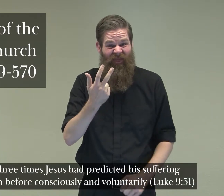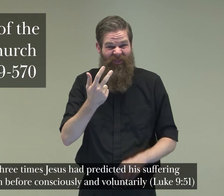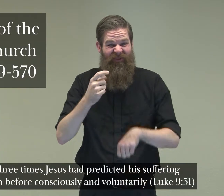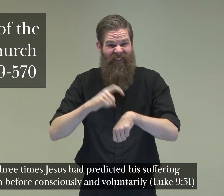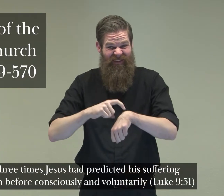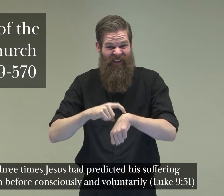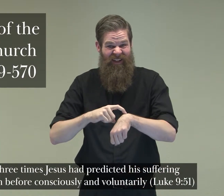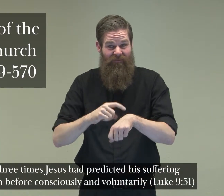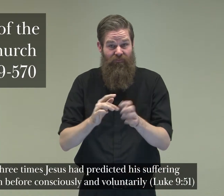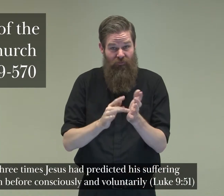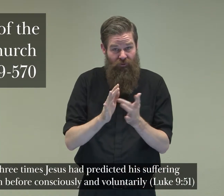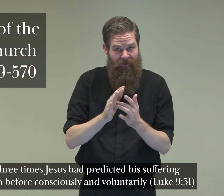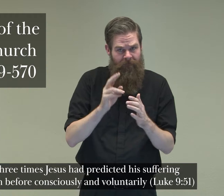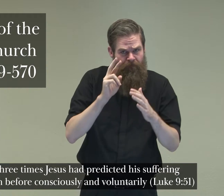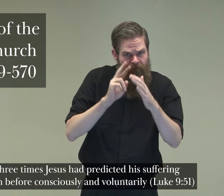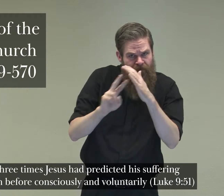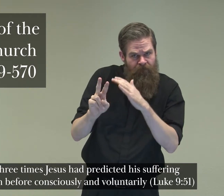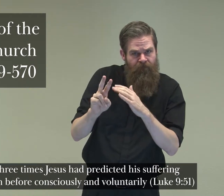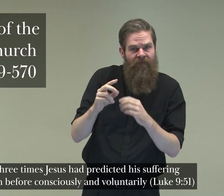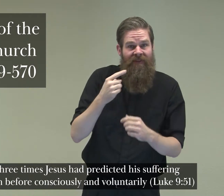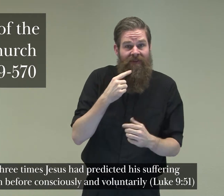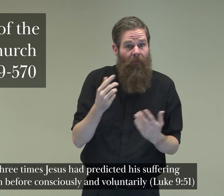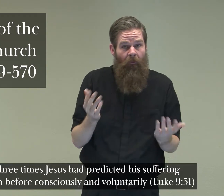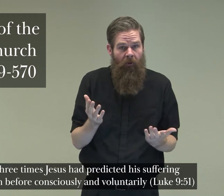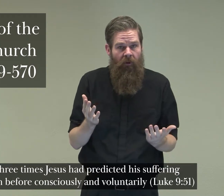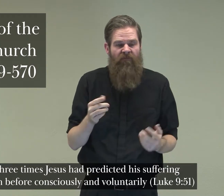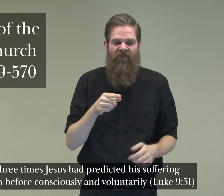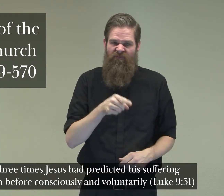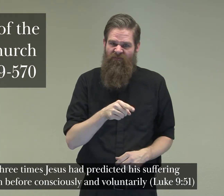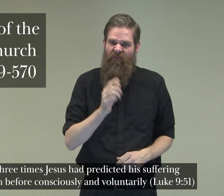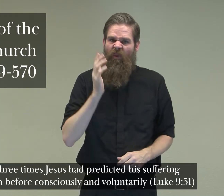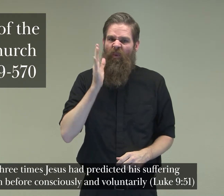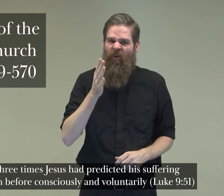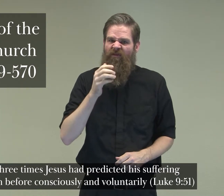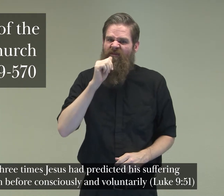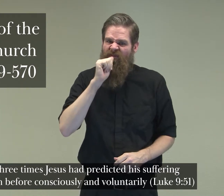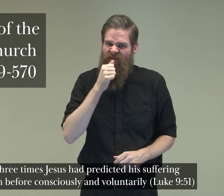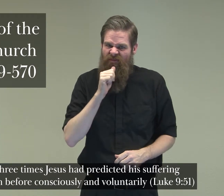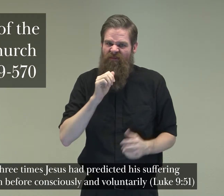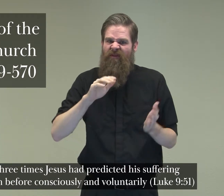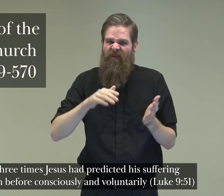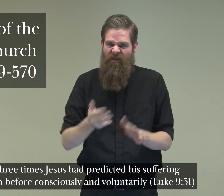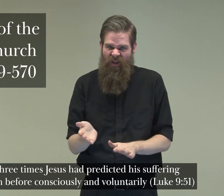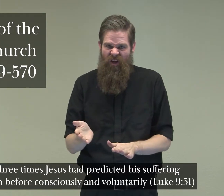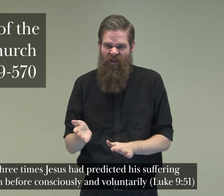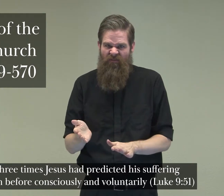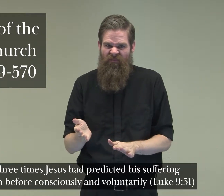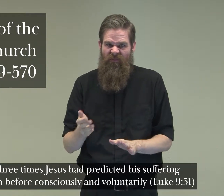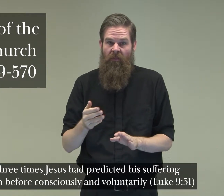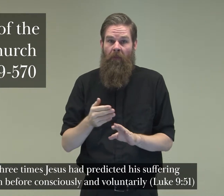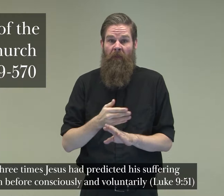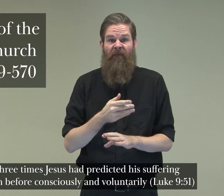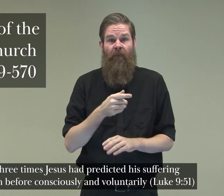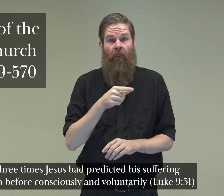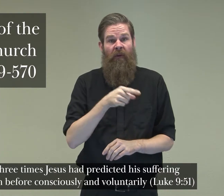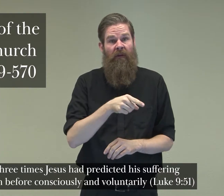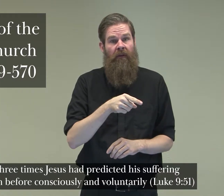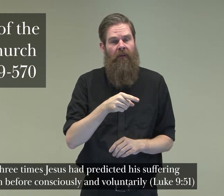Yes. 3 times Jesus had predicted his suffering and death before consciously and